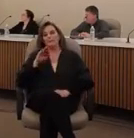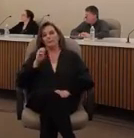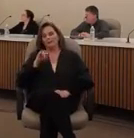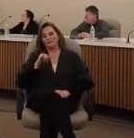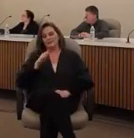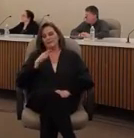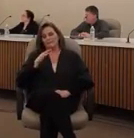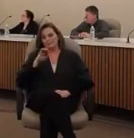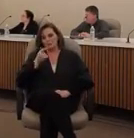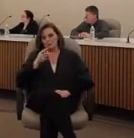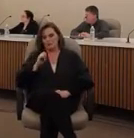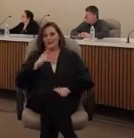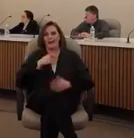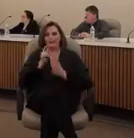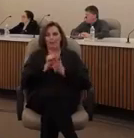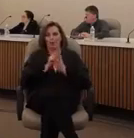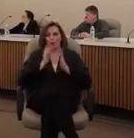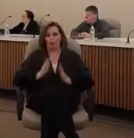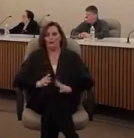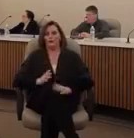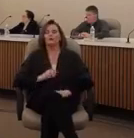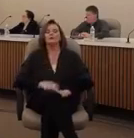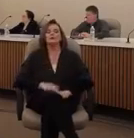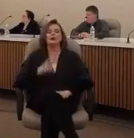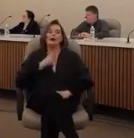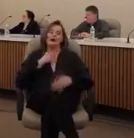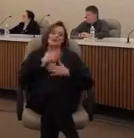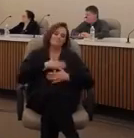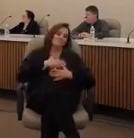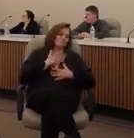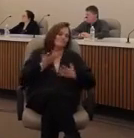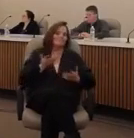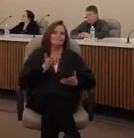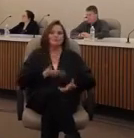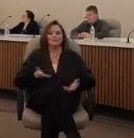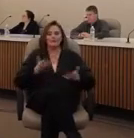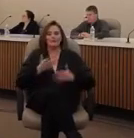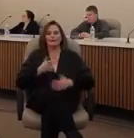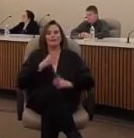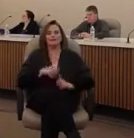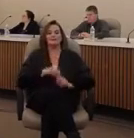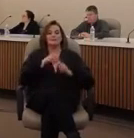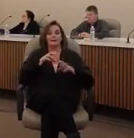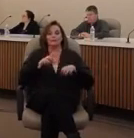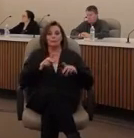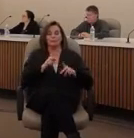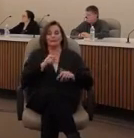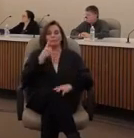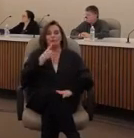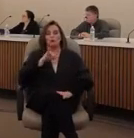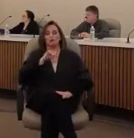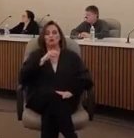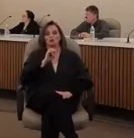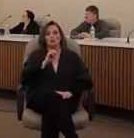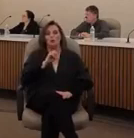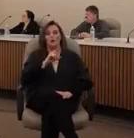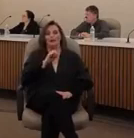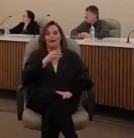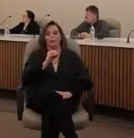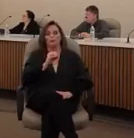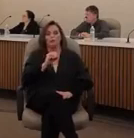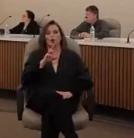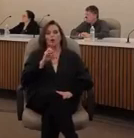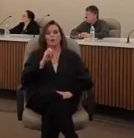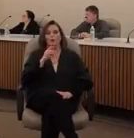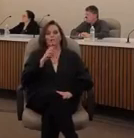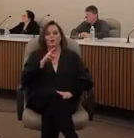attorney with the firm of Woods Oviatt Gilman. I am pleased to be here on this special permit application for Joe Legno's Riverside Service.